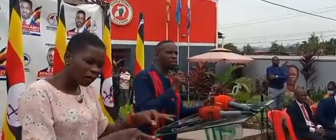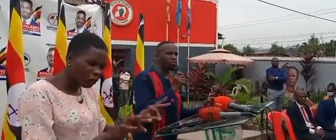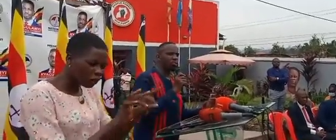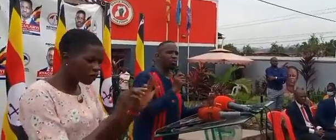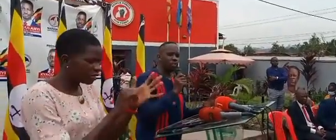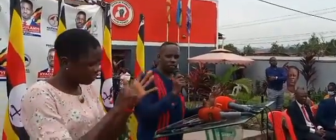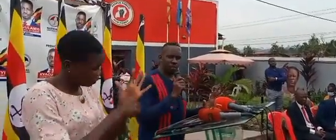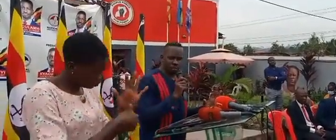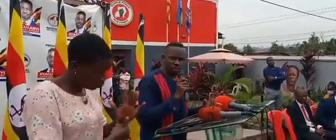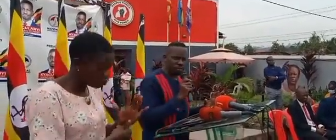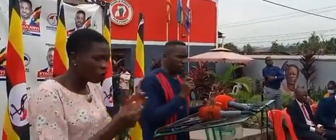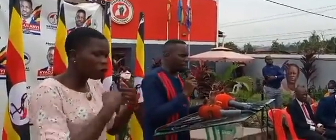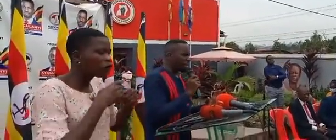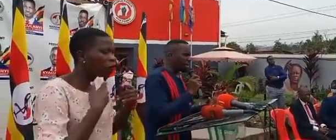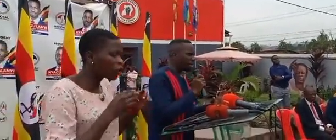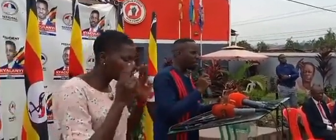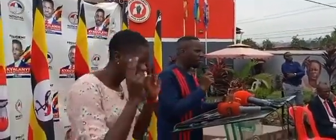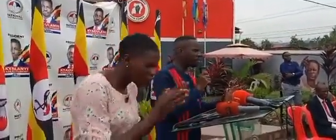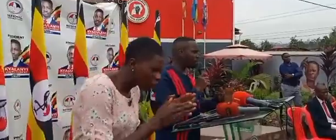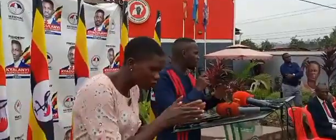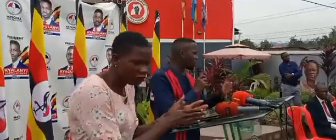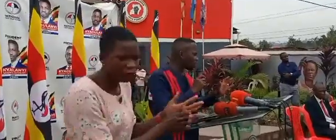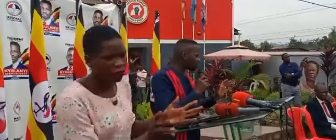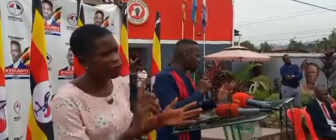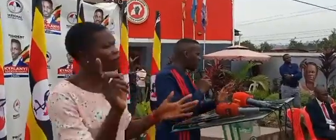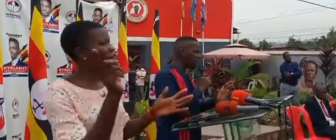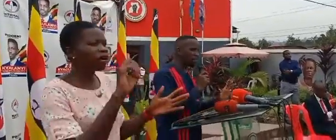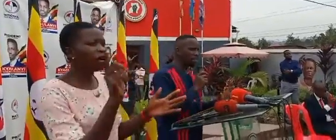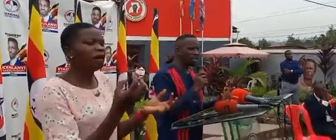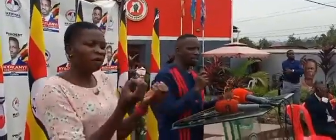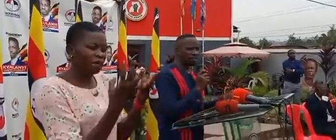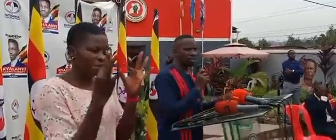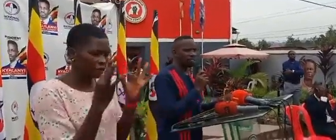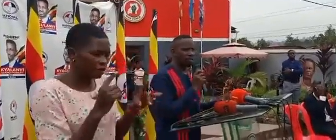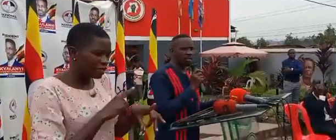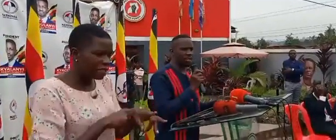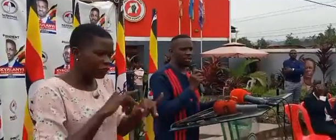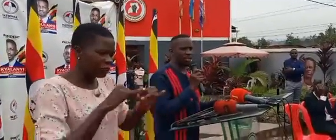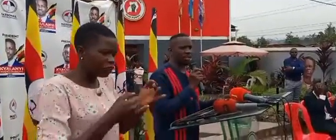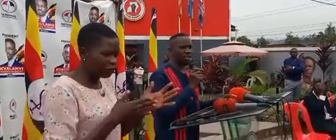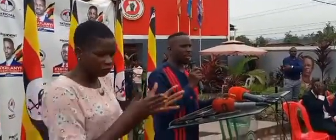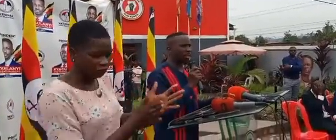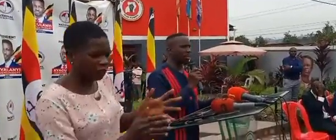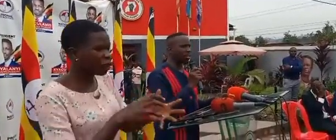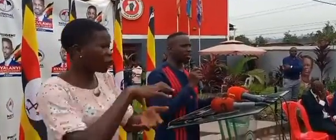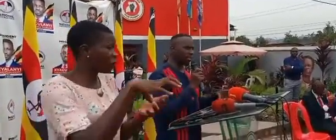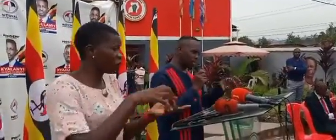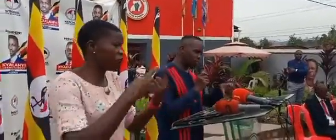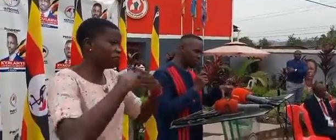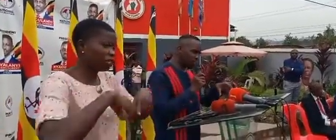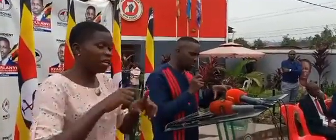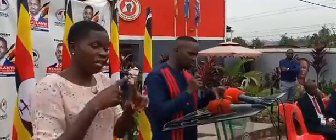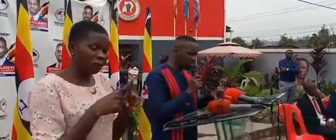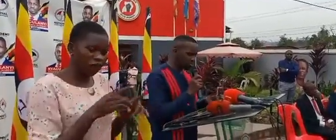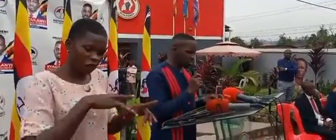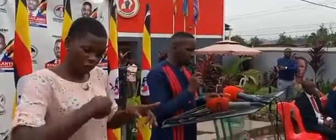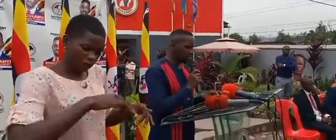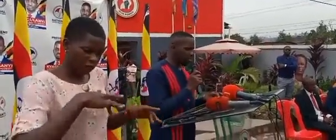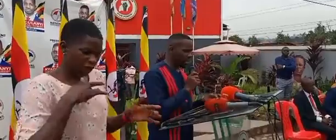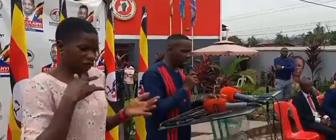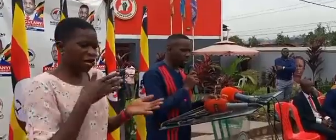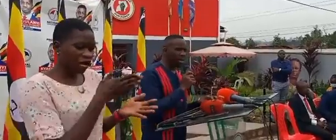don't want to move away from. There's lots of diversions that are happening, but we think that certain critical